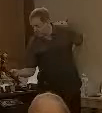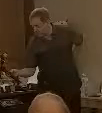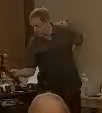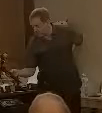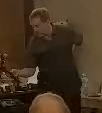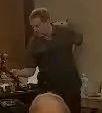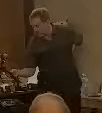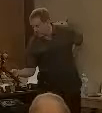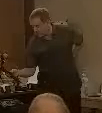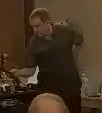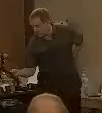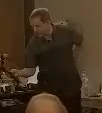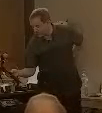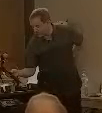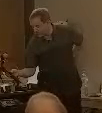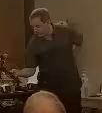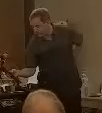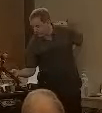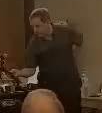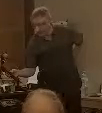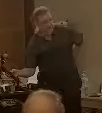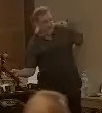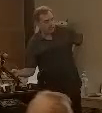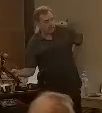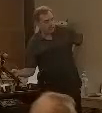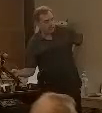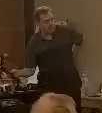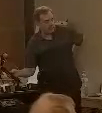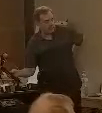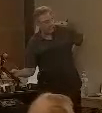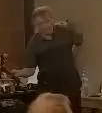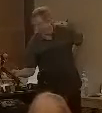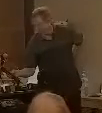reading technique. I have a question.